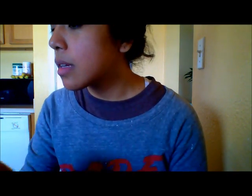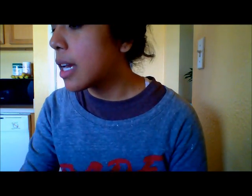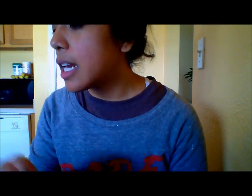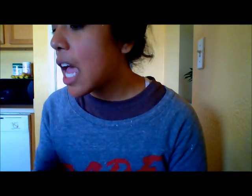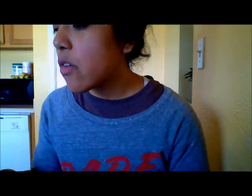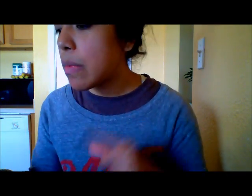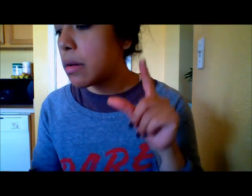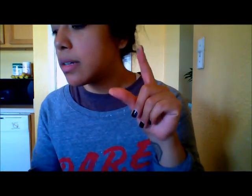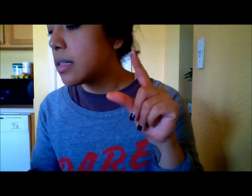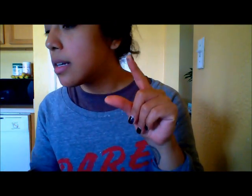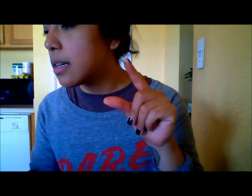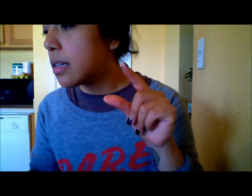Okay, now I'm on